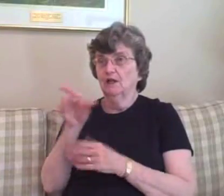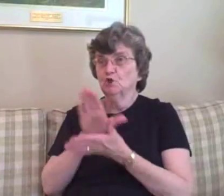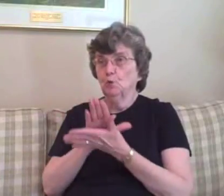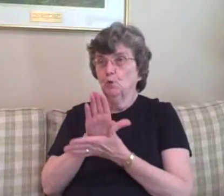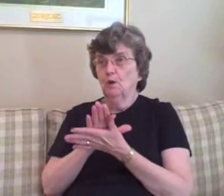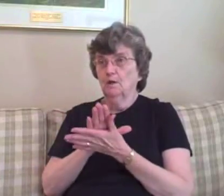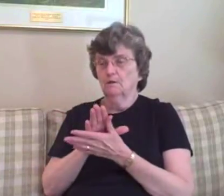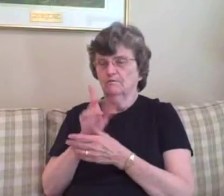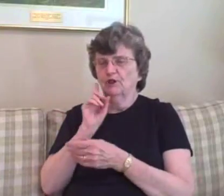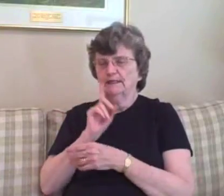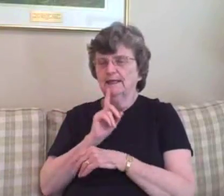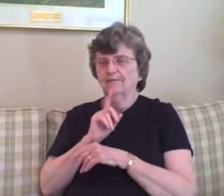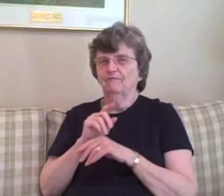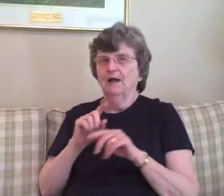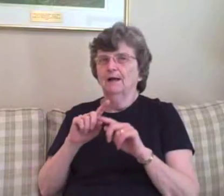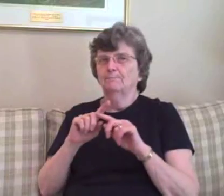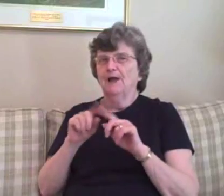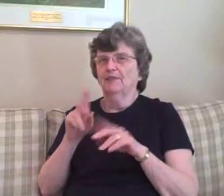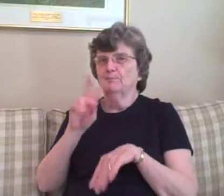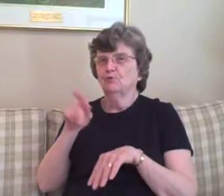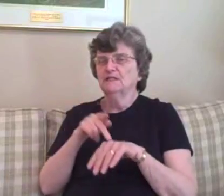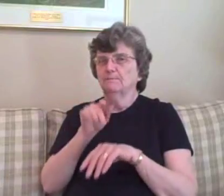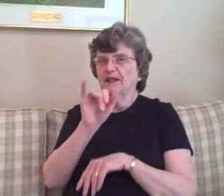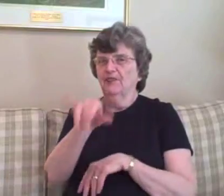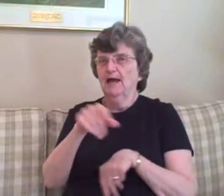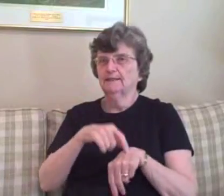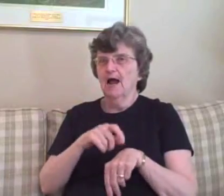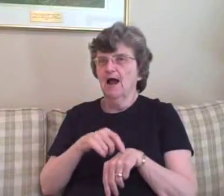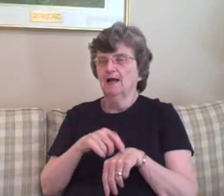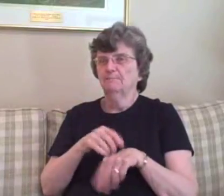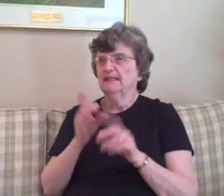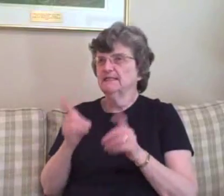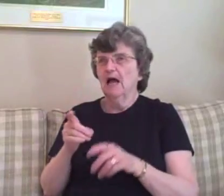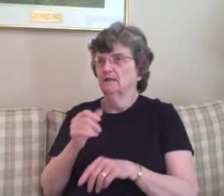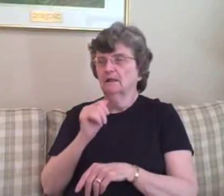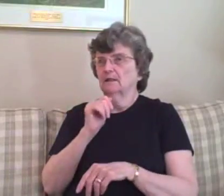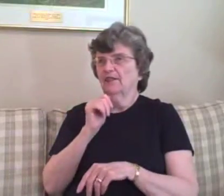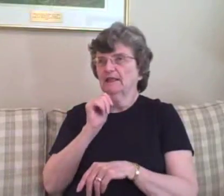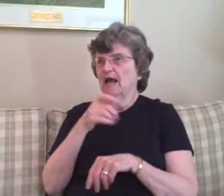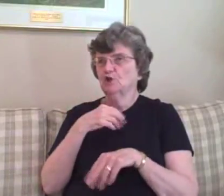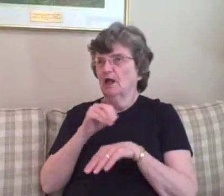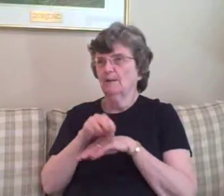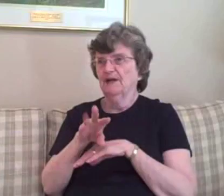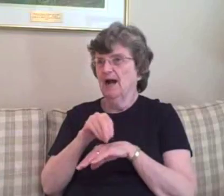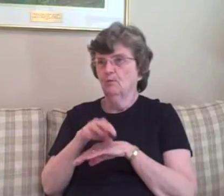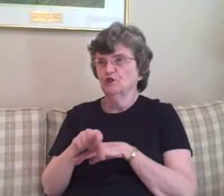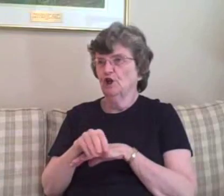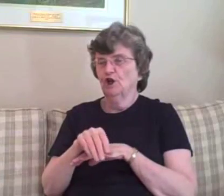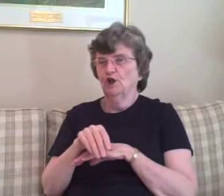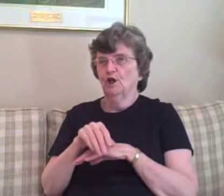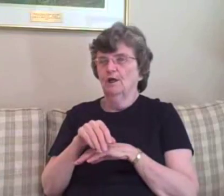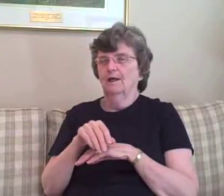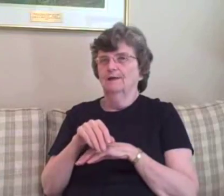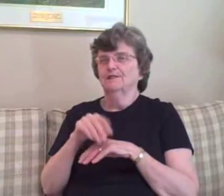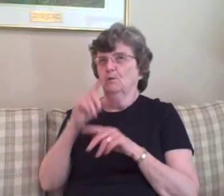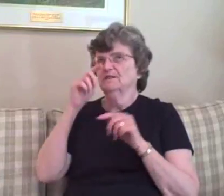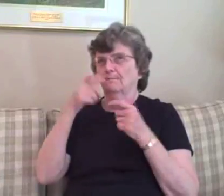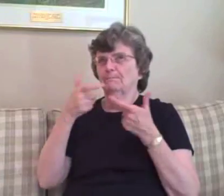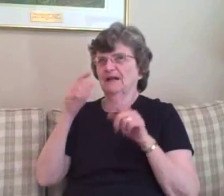Well, I was supposed to be a counselor for the deaf in the school, but the principal at that time decided that I shouldn't